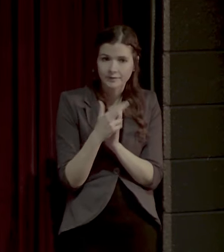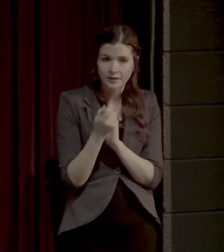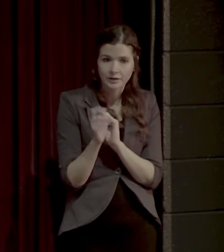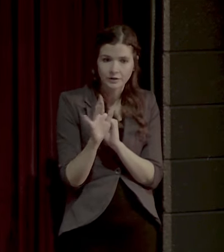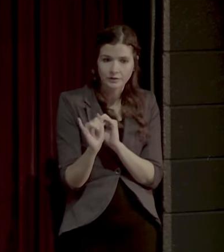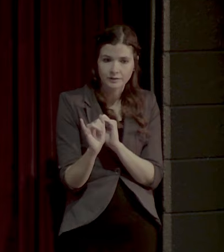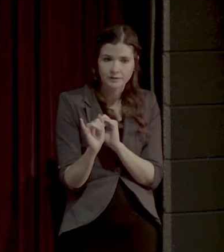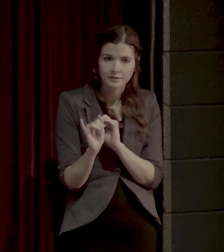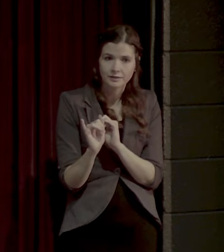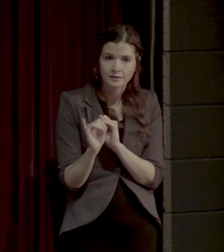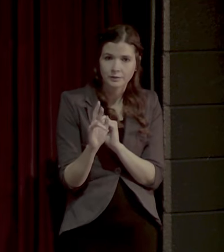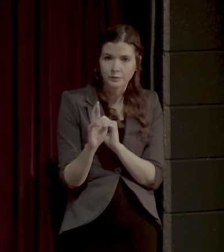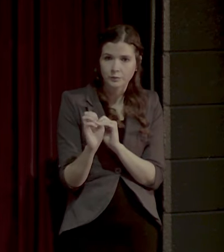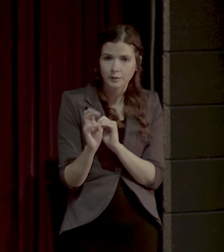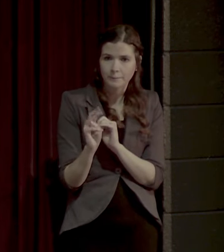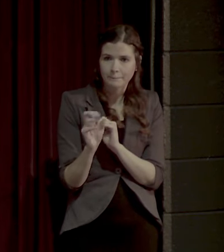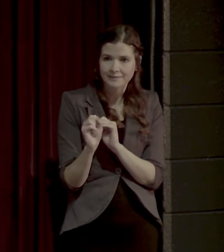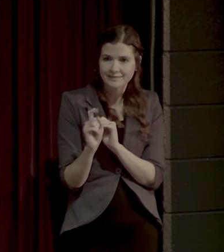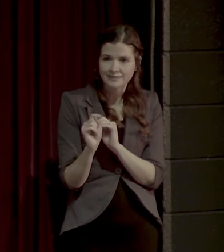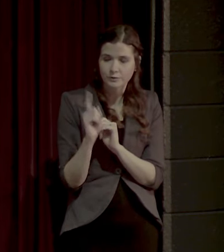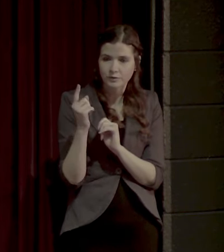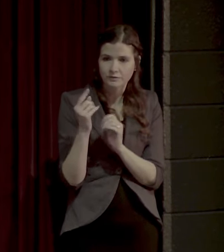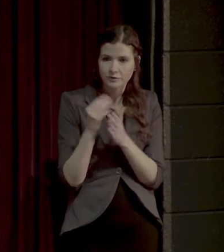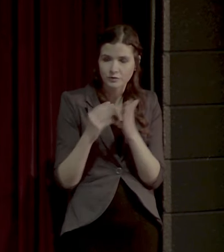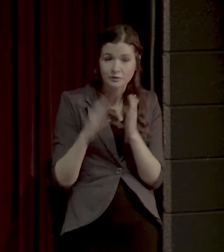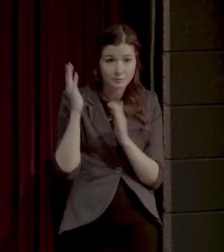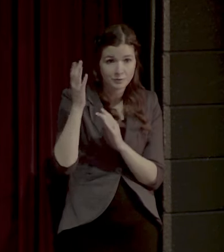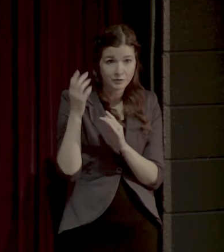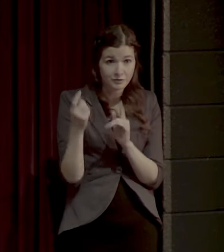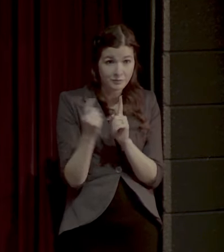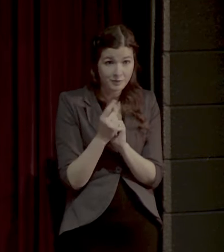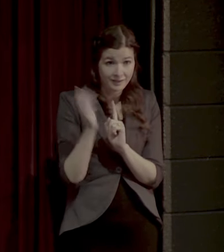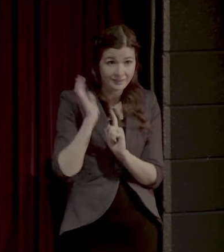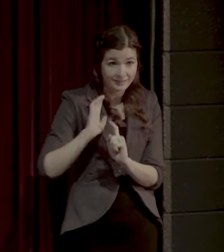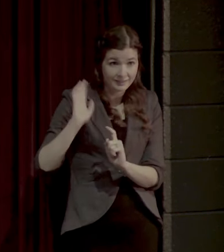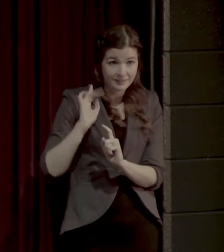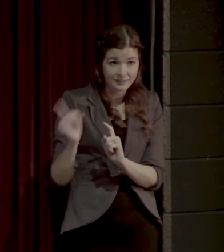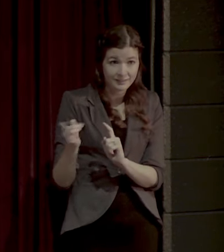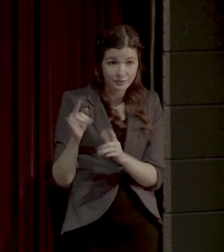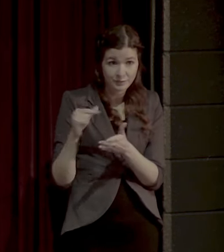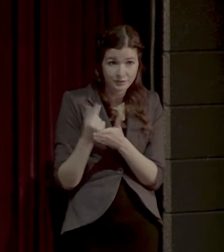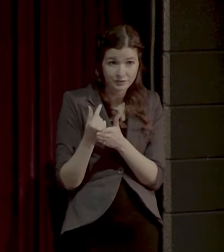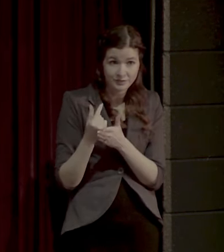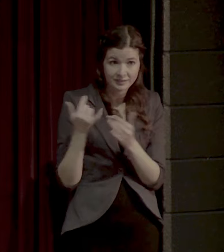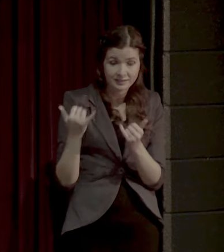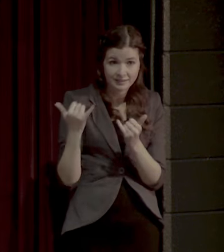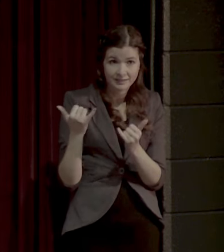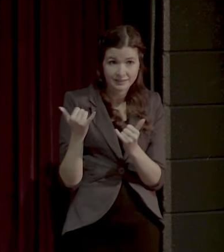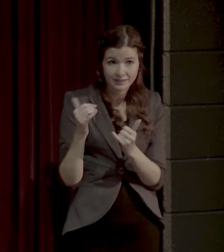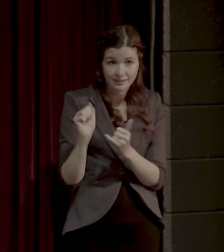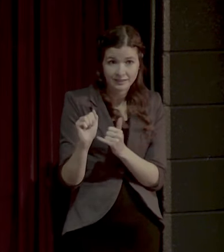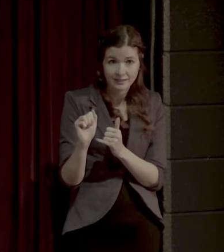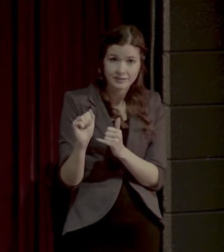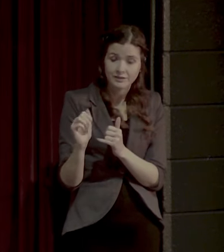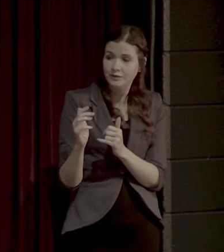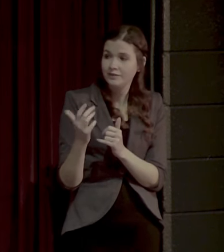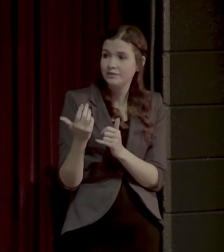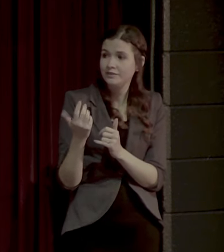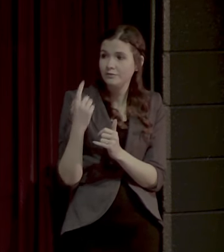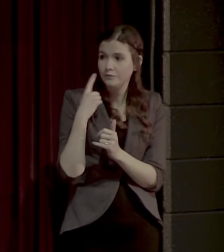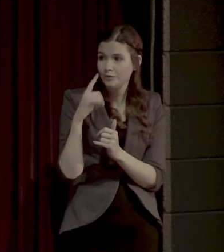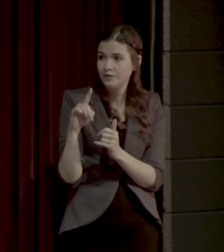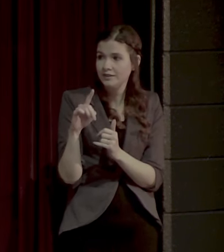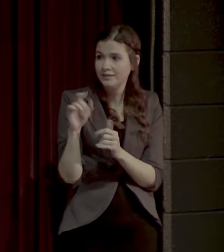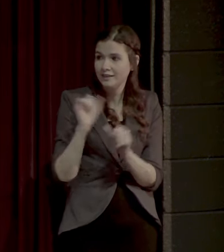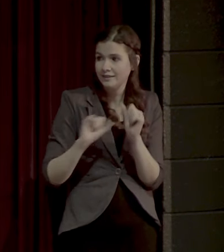Harry Reimst, one of our student speakers you met just moments ago. He is graduating today with an Associate of Science in Liberal